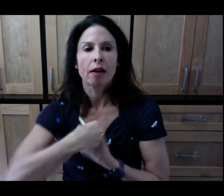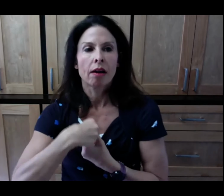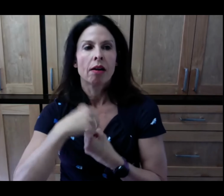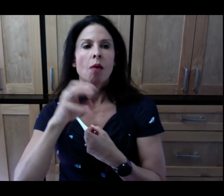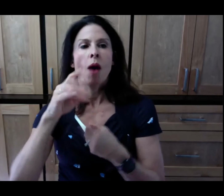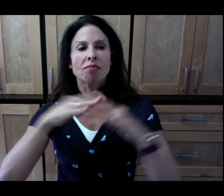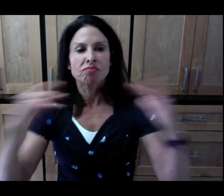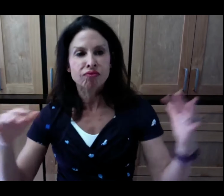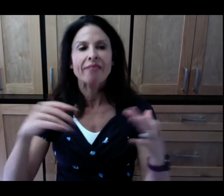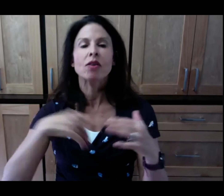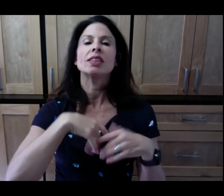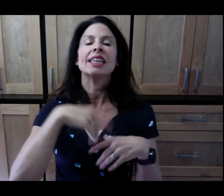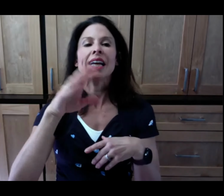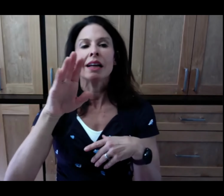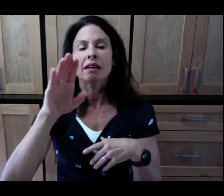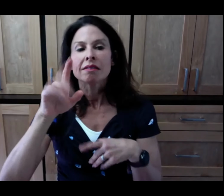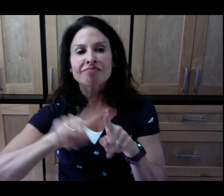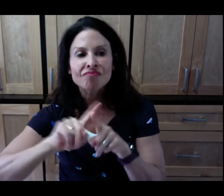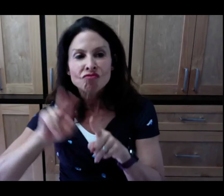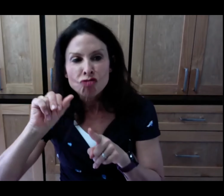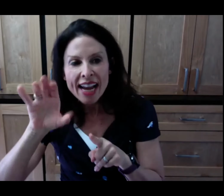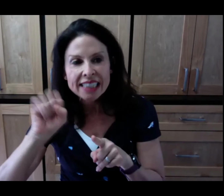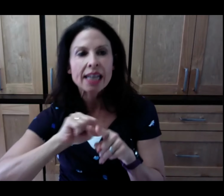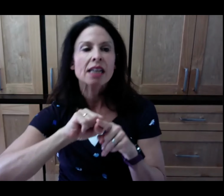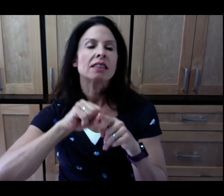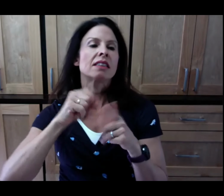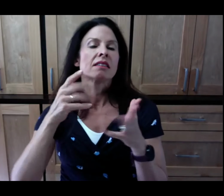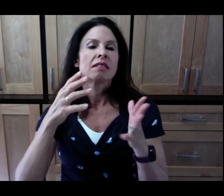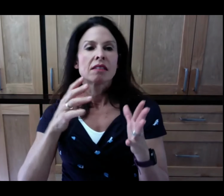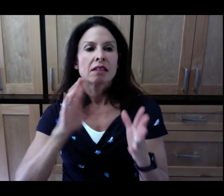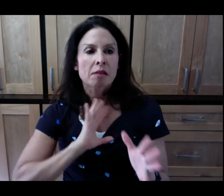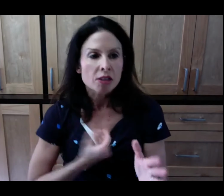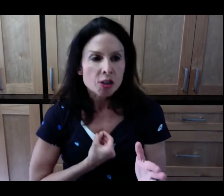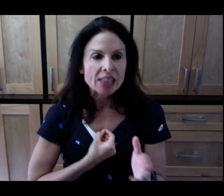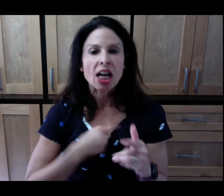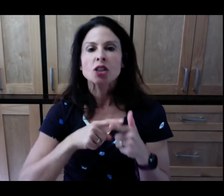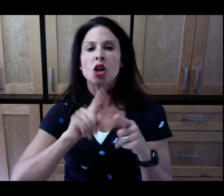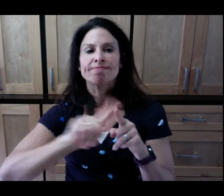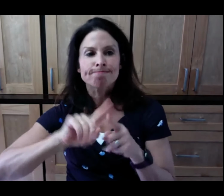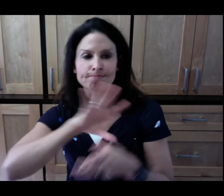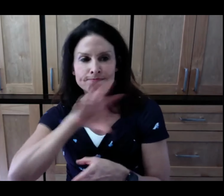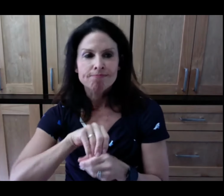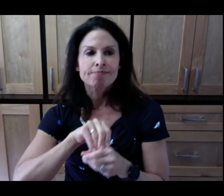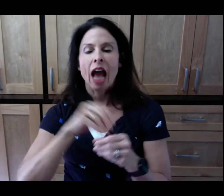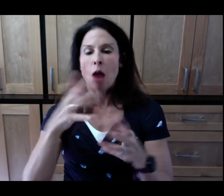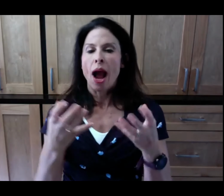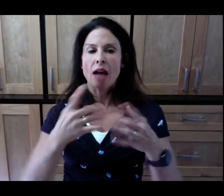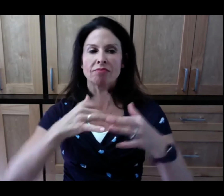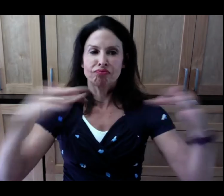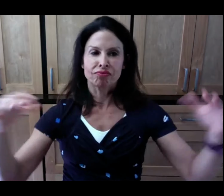and content in the books. So you can have all kinds of